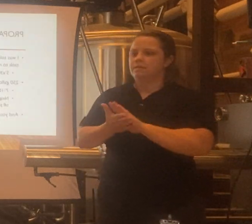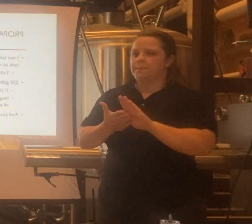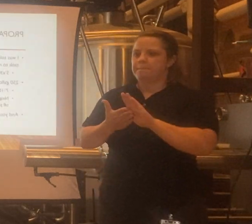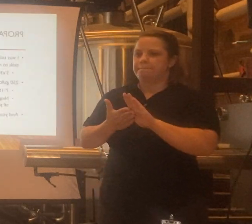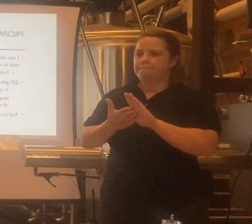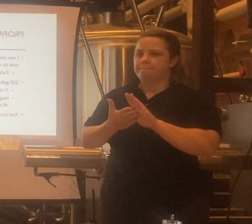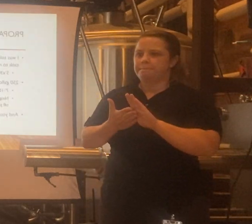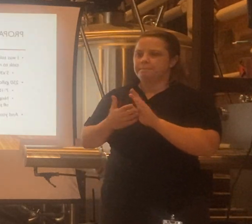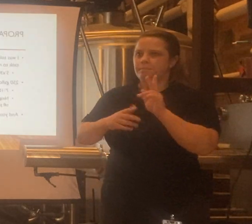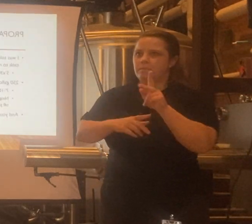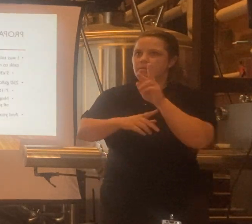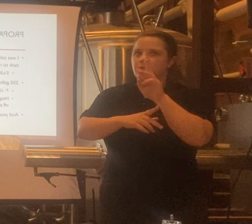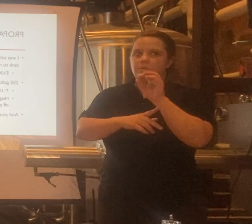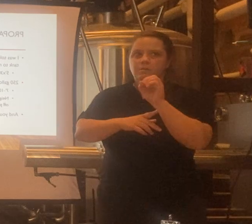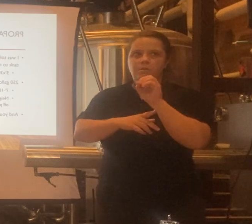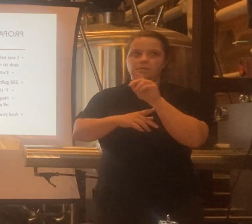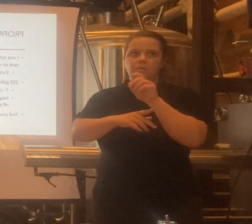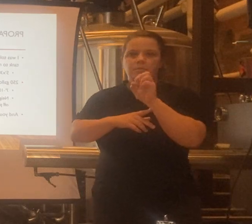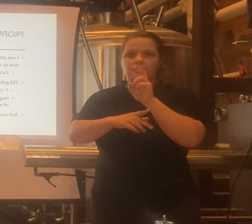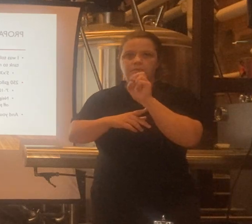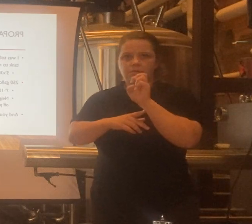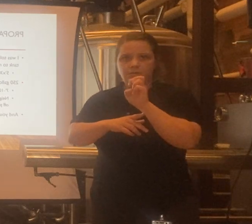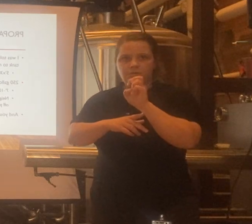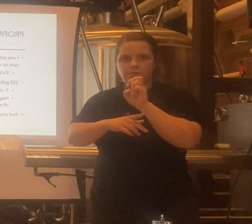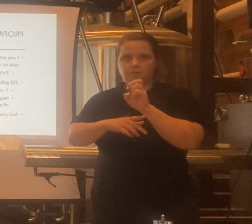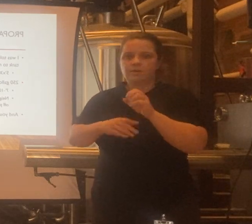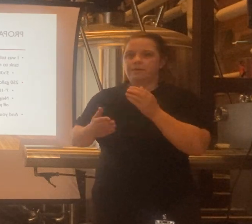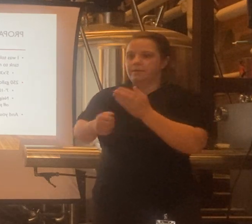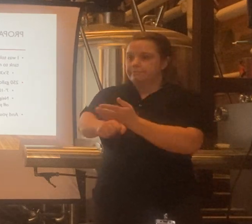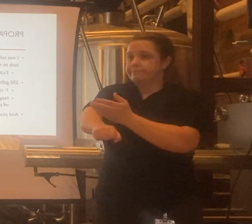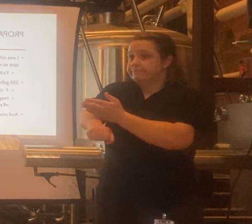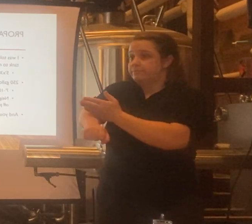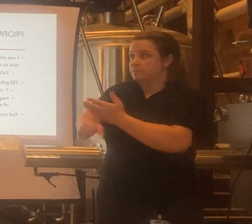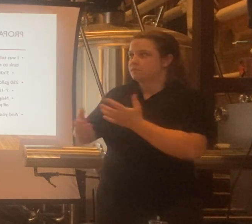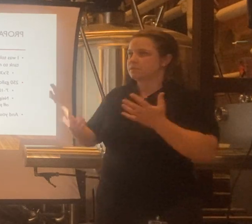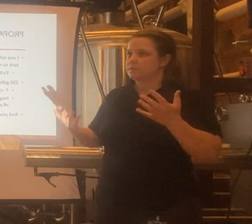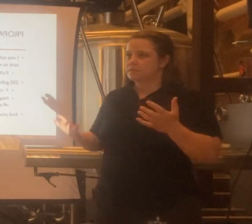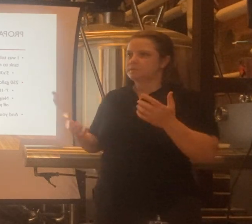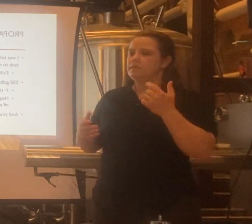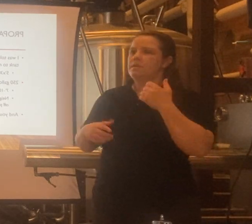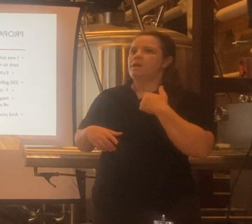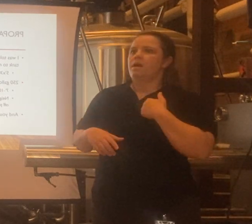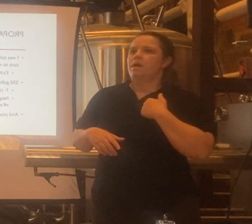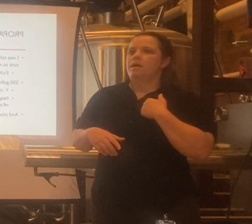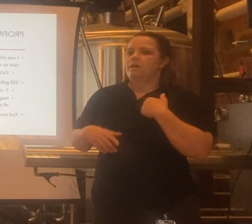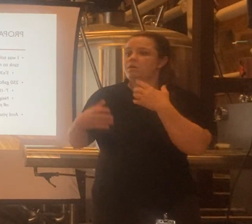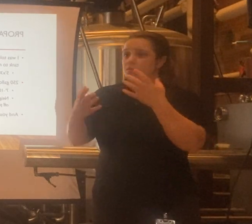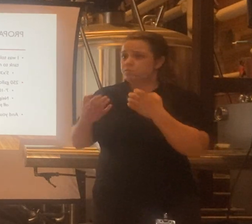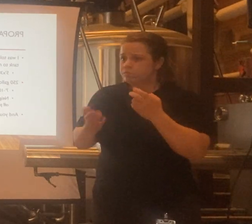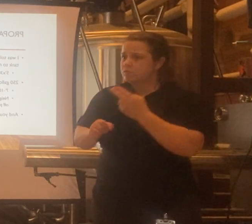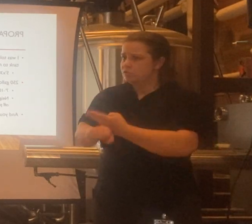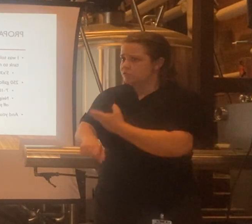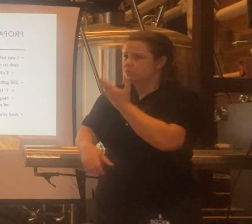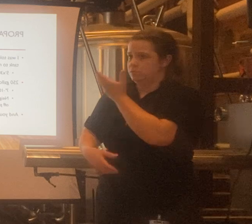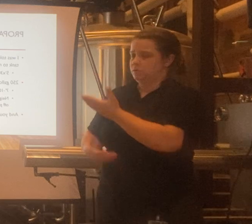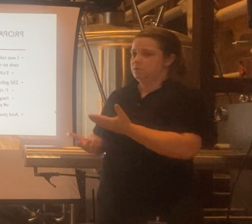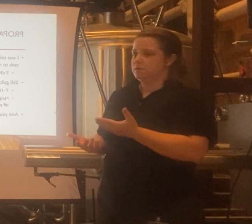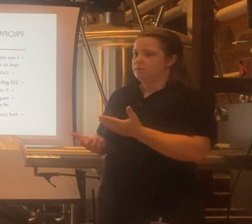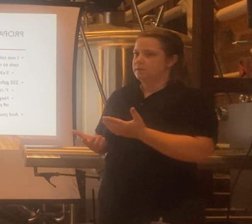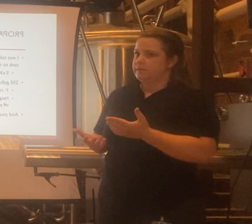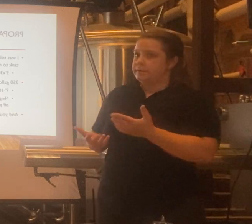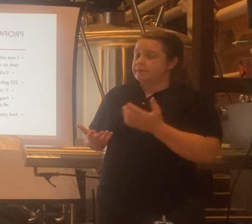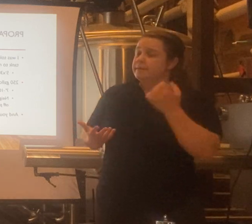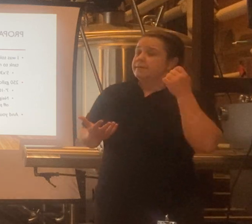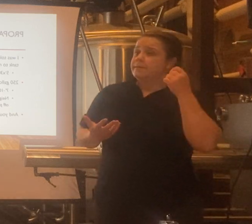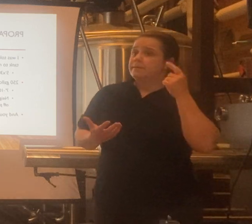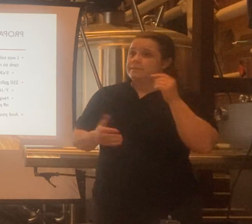Propane improvements. So I inquired about propane because I would love to be able to use propane. Turns out you need at least a 120-gallon